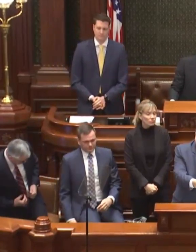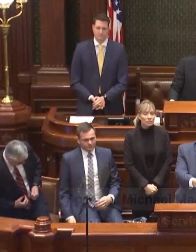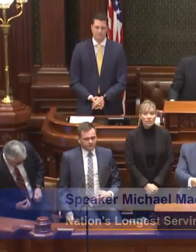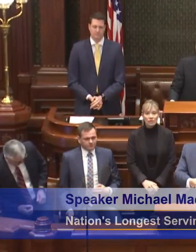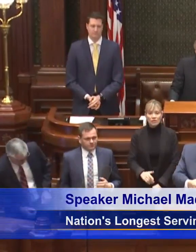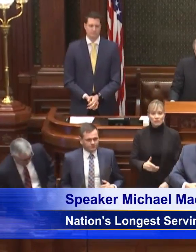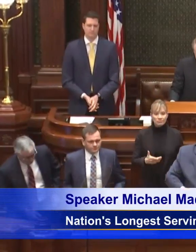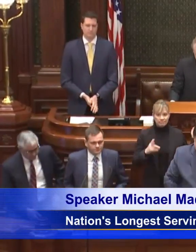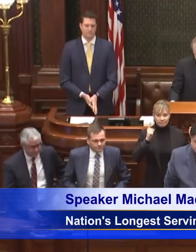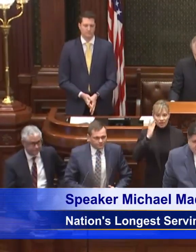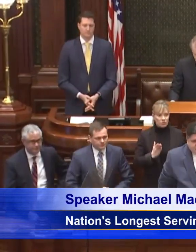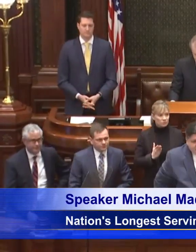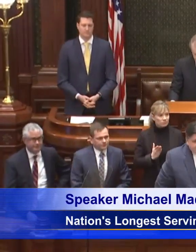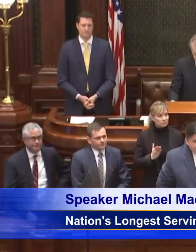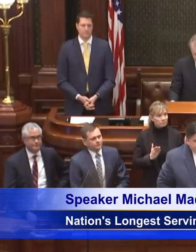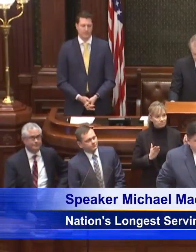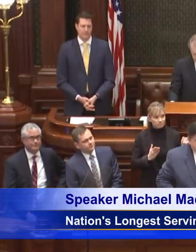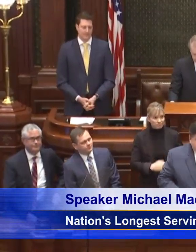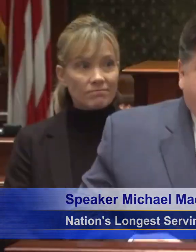Mr. Governor.